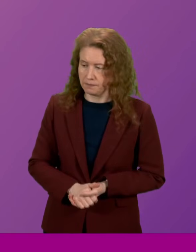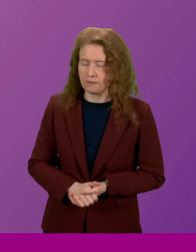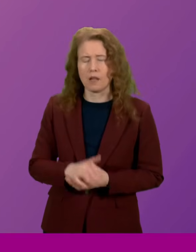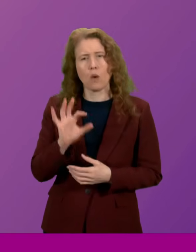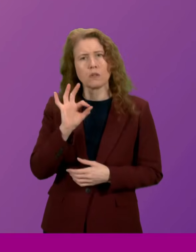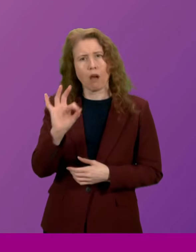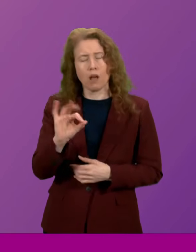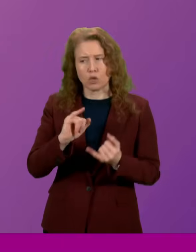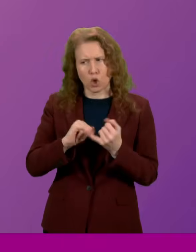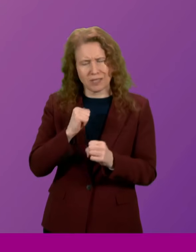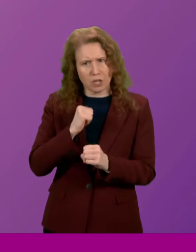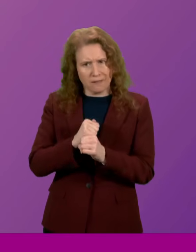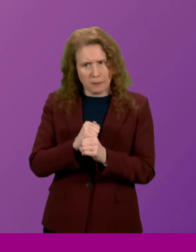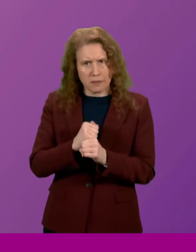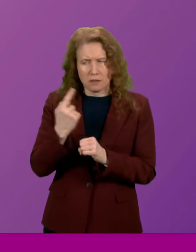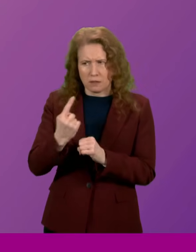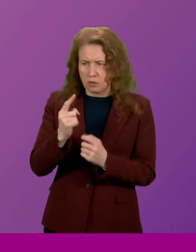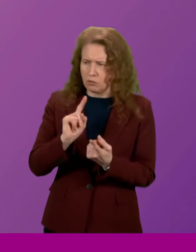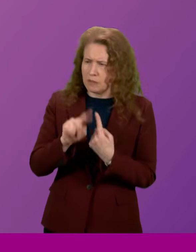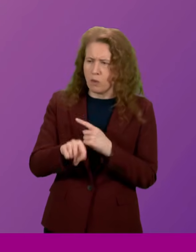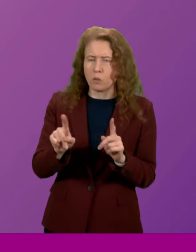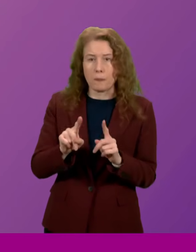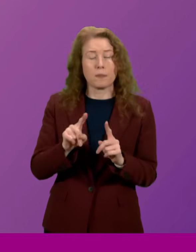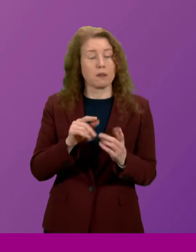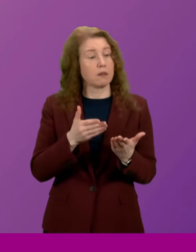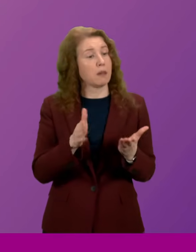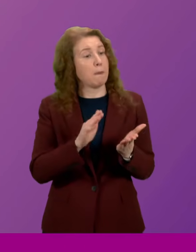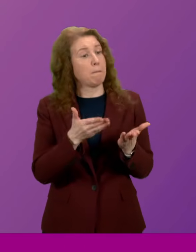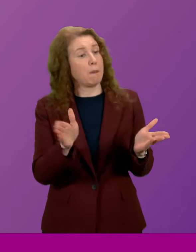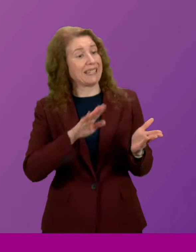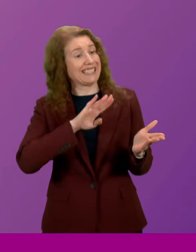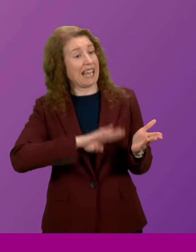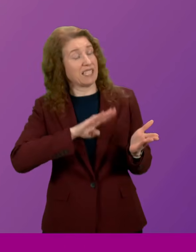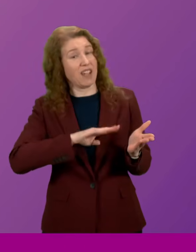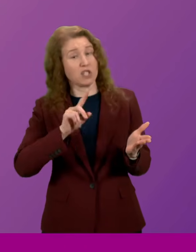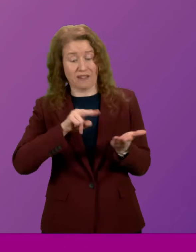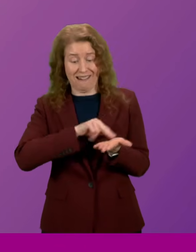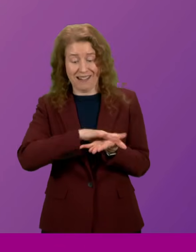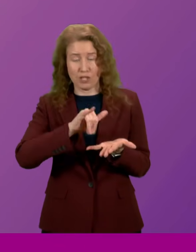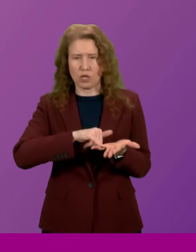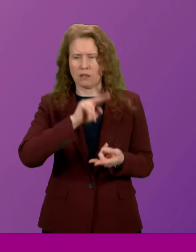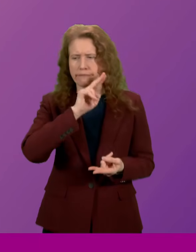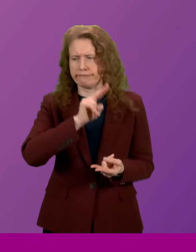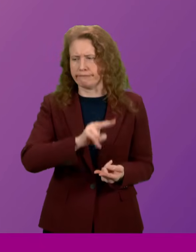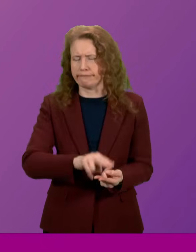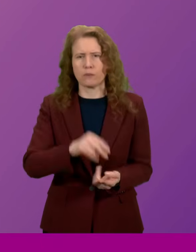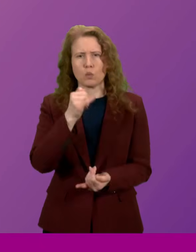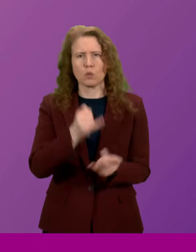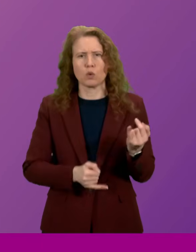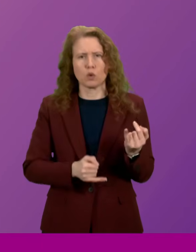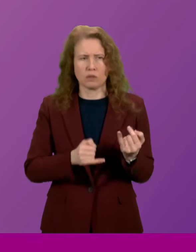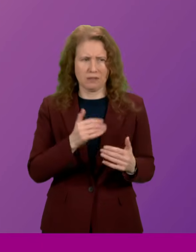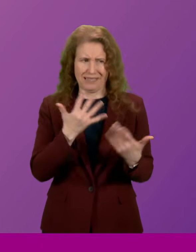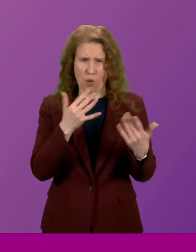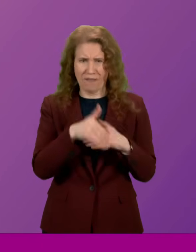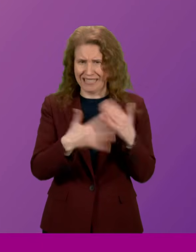what the Scottish Government's response is to the news that public satisfaction with the NHS has dropped to its lowest level in more than a